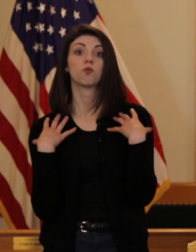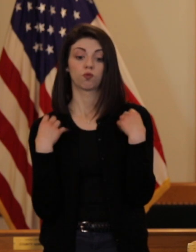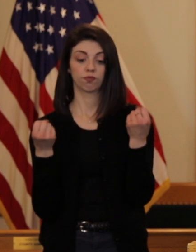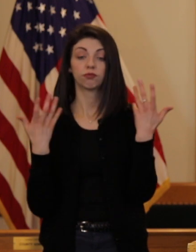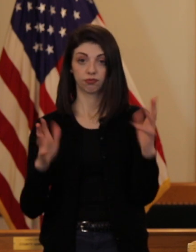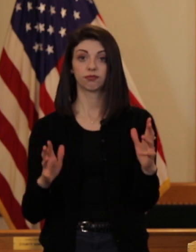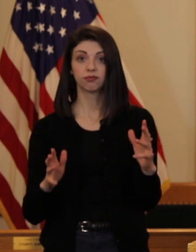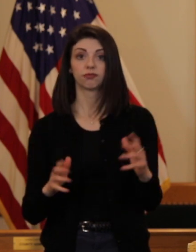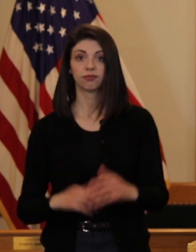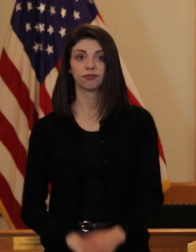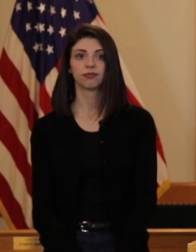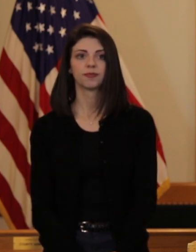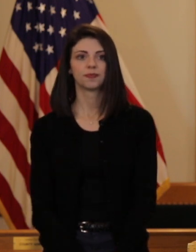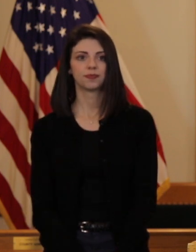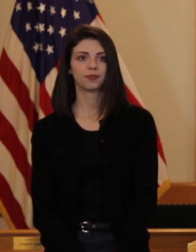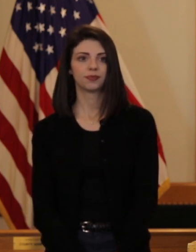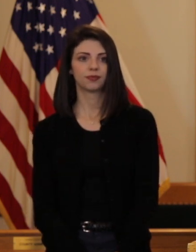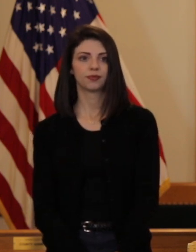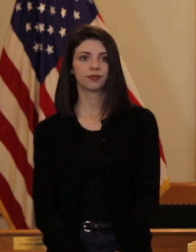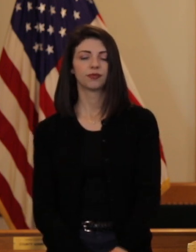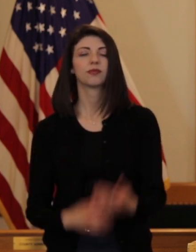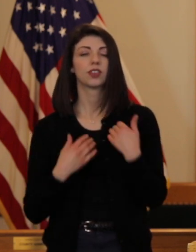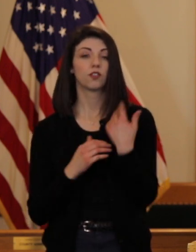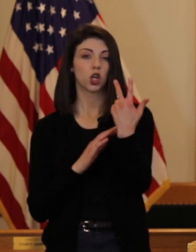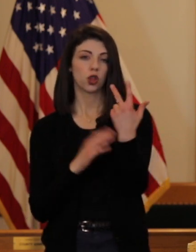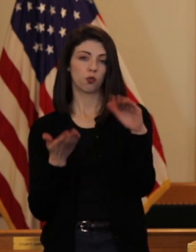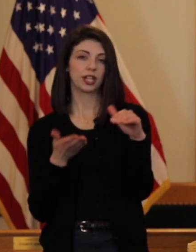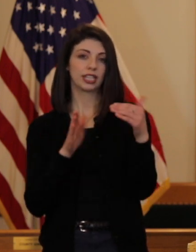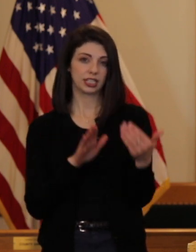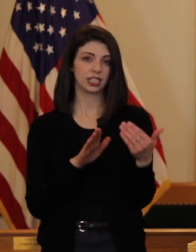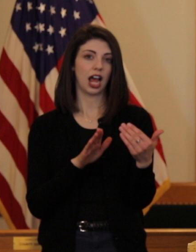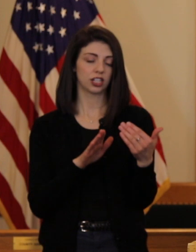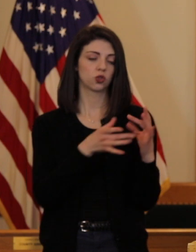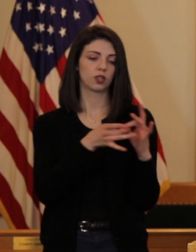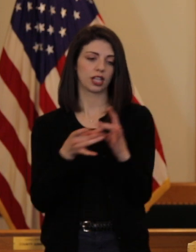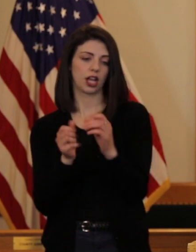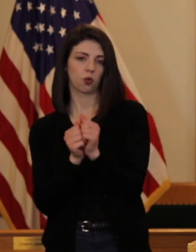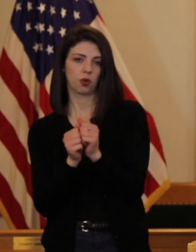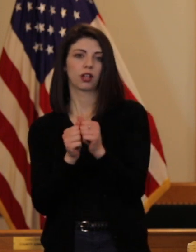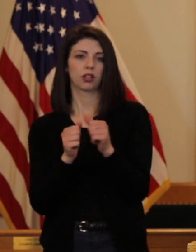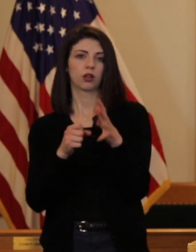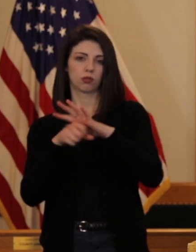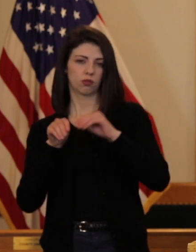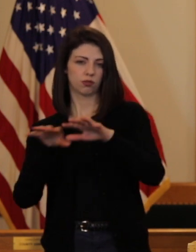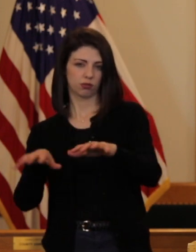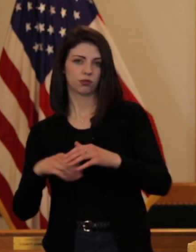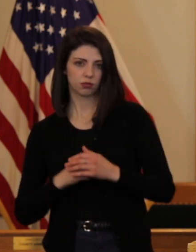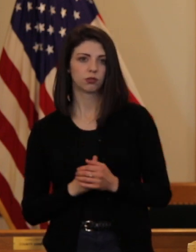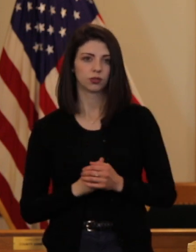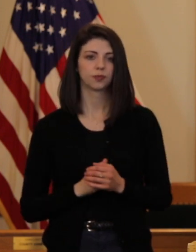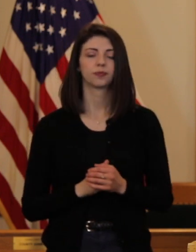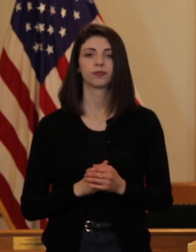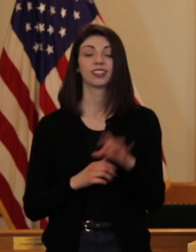from COVID-19. We have 3 deaths in residents related to COVID-19. We have